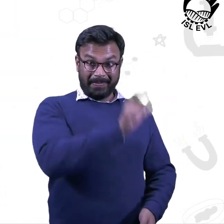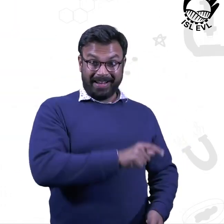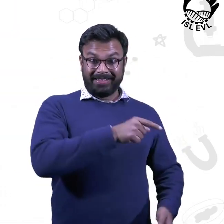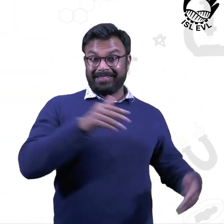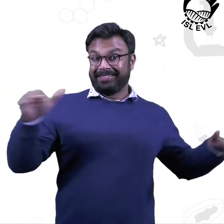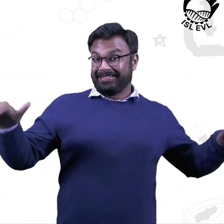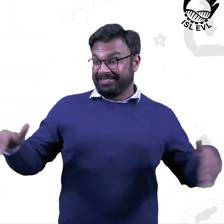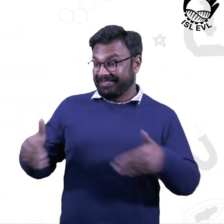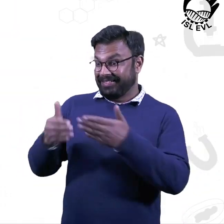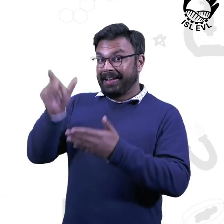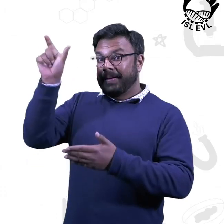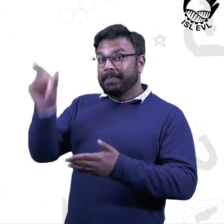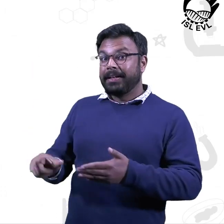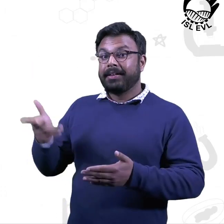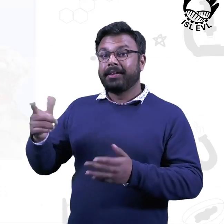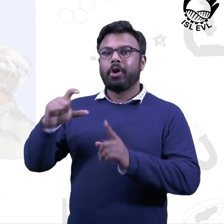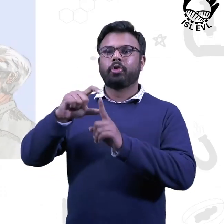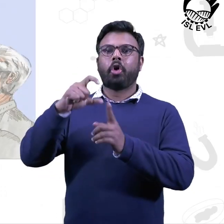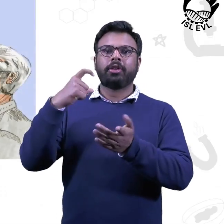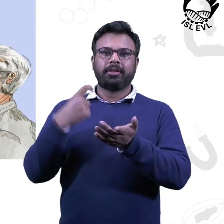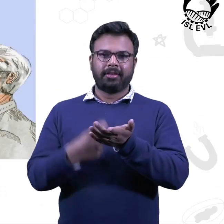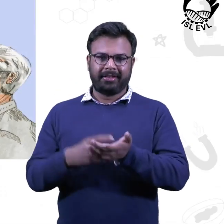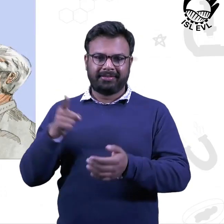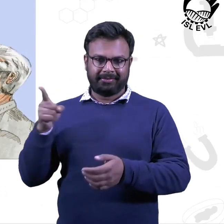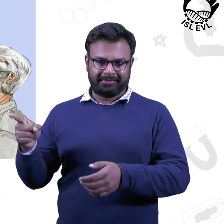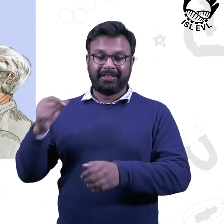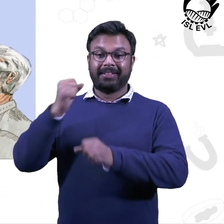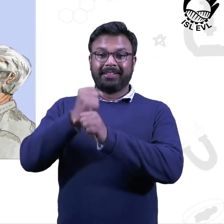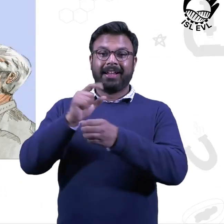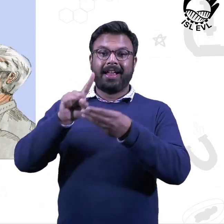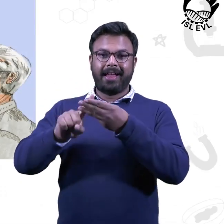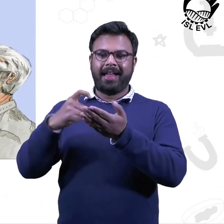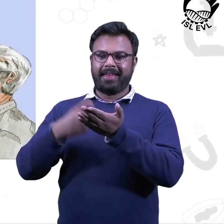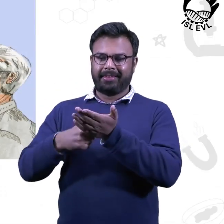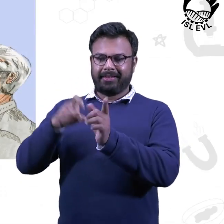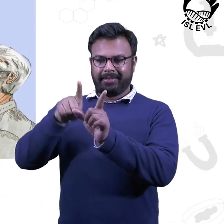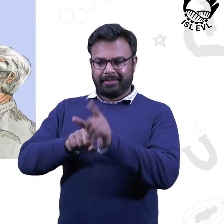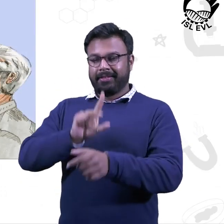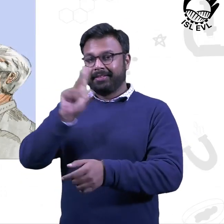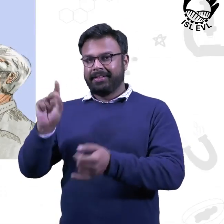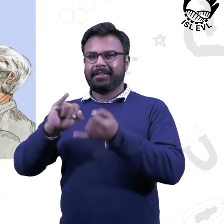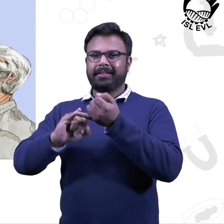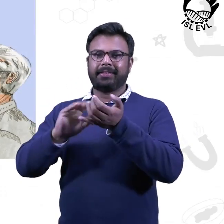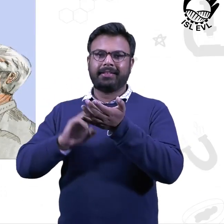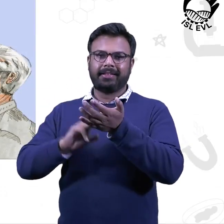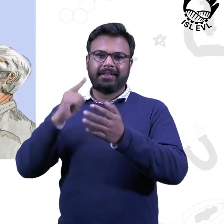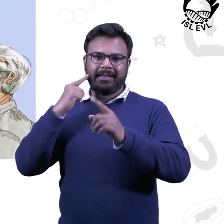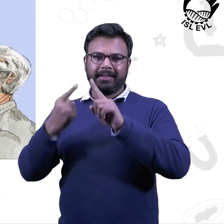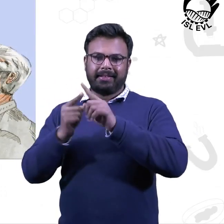Dr. Manjula and Dr. Jerry were now working at the same research center